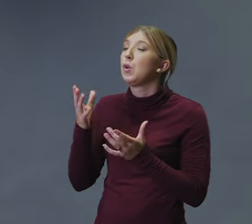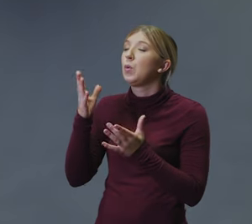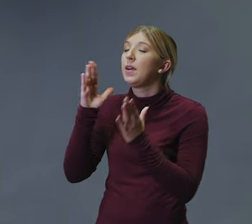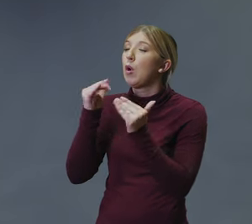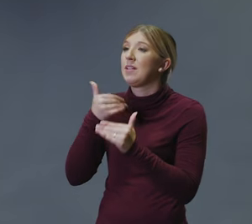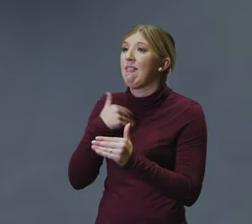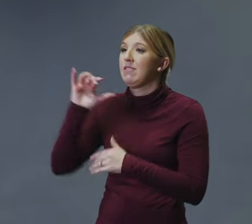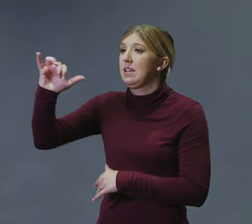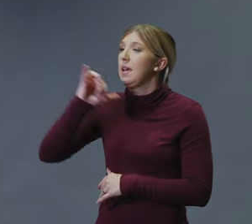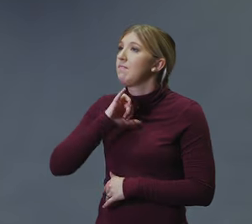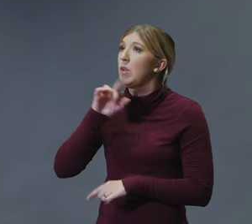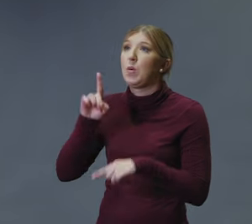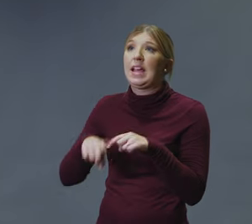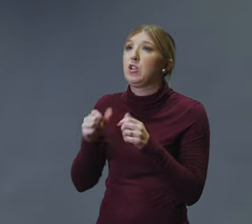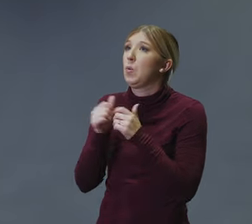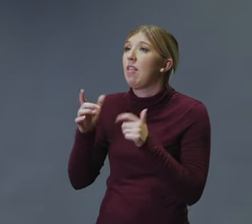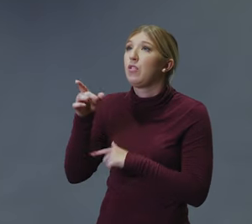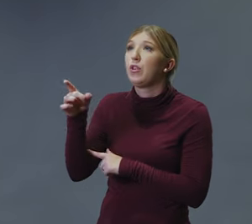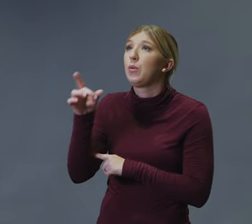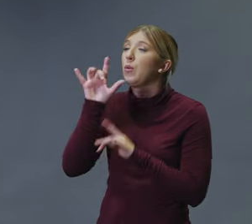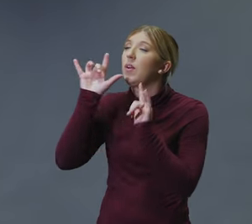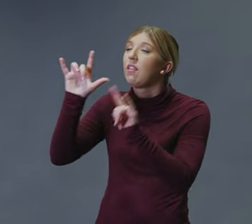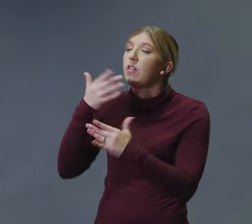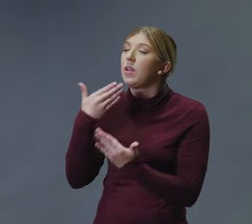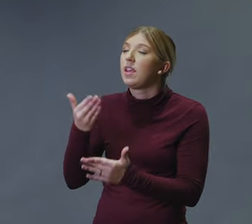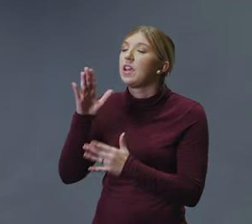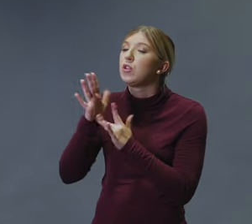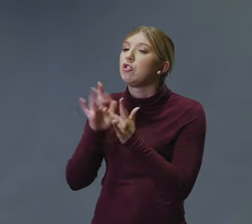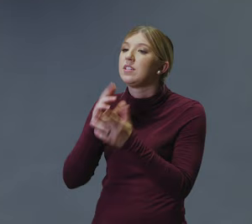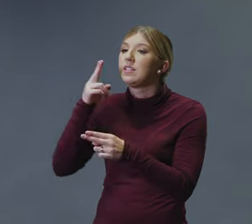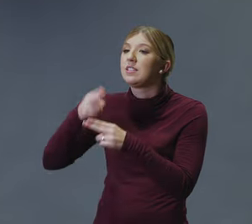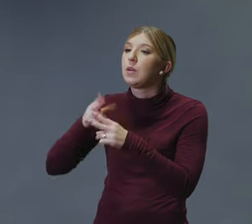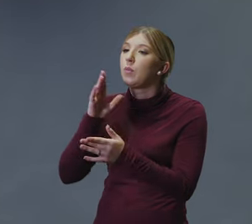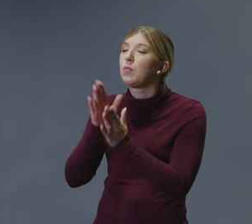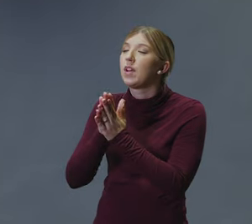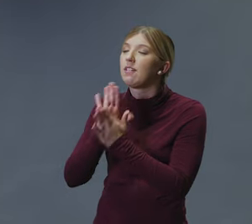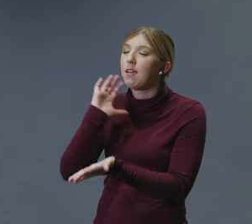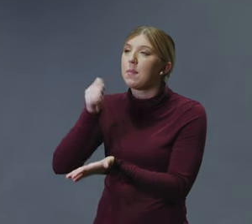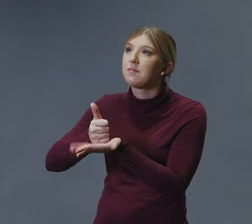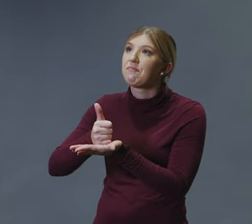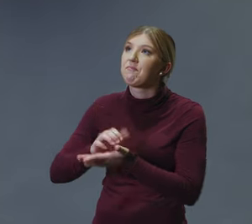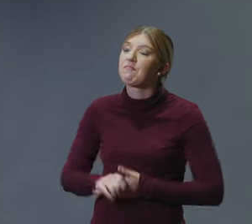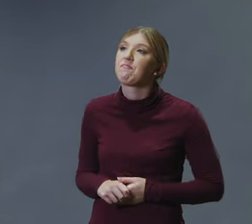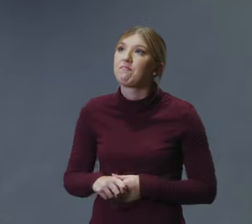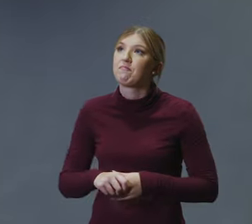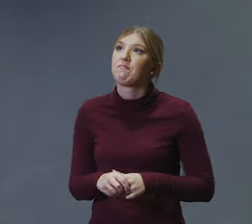in it. We can't do this without you. We love you. We thank you. It's in Jesus' name that we pray. Amen.